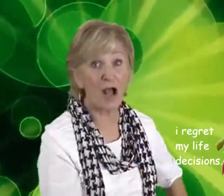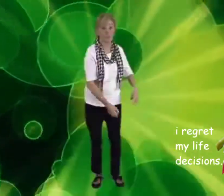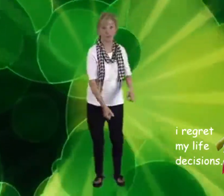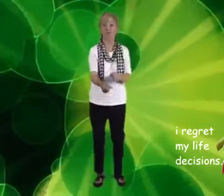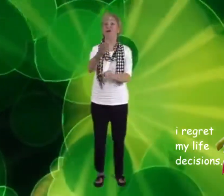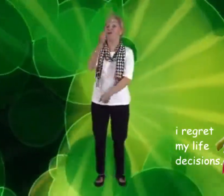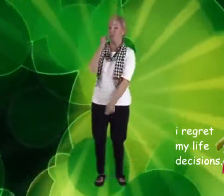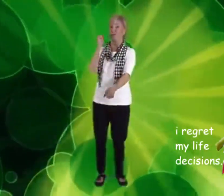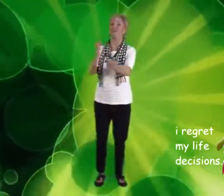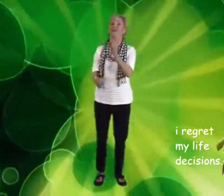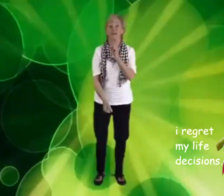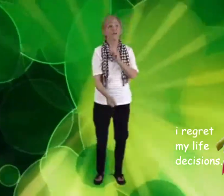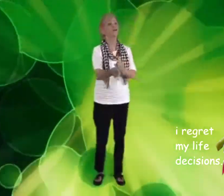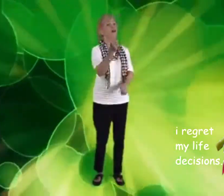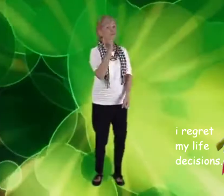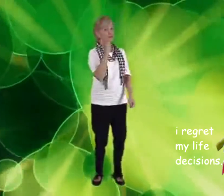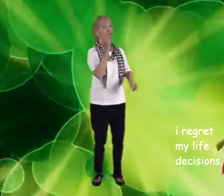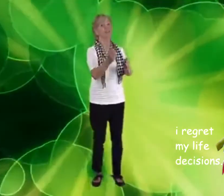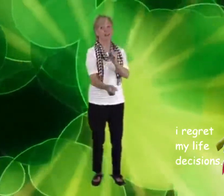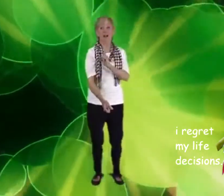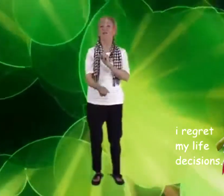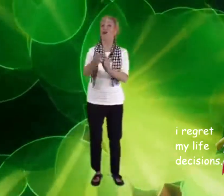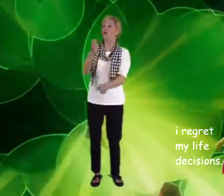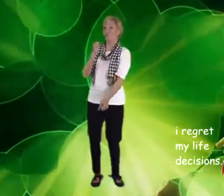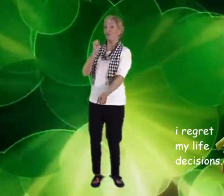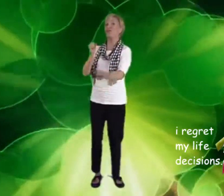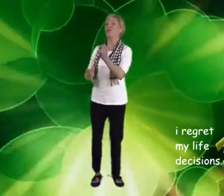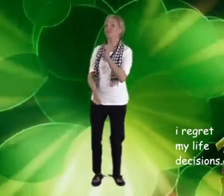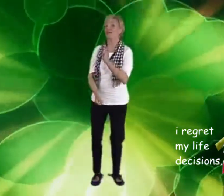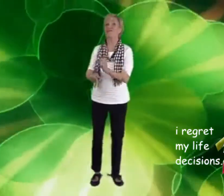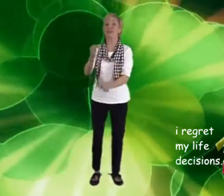The rules, the rules, the rules of the